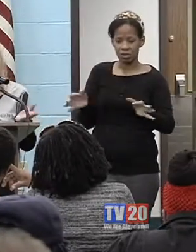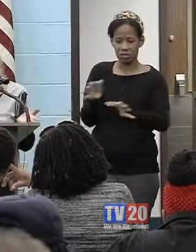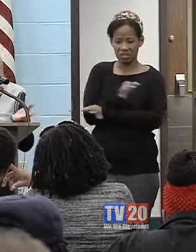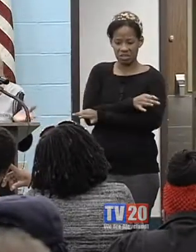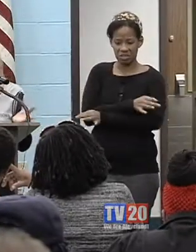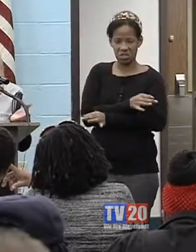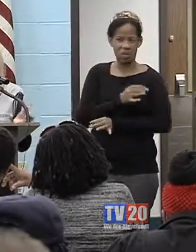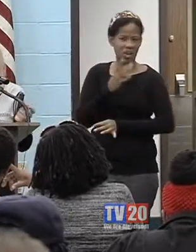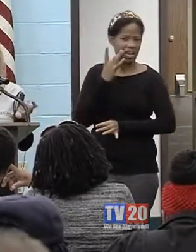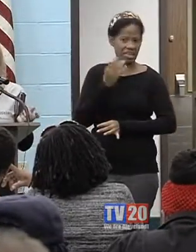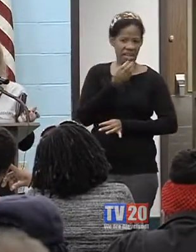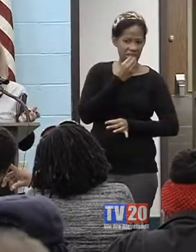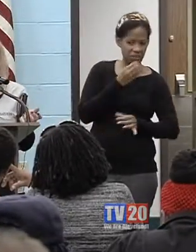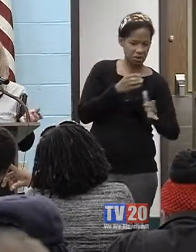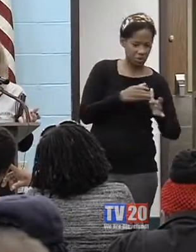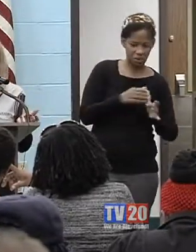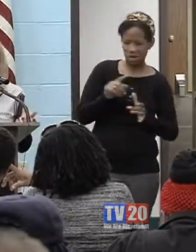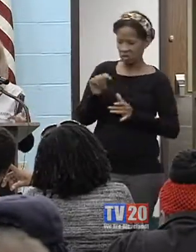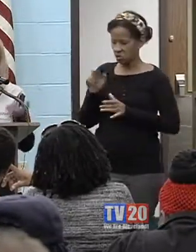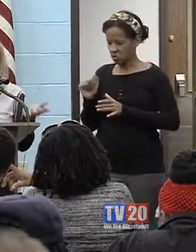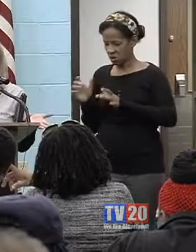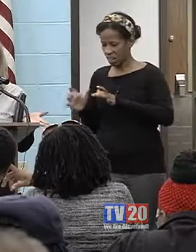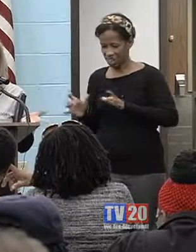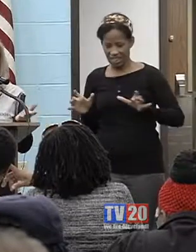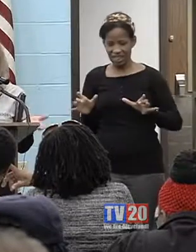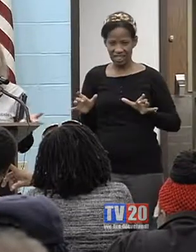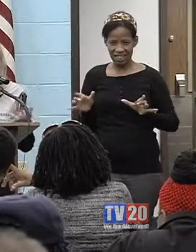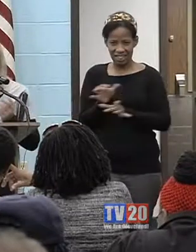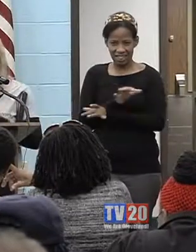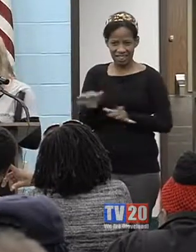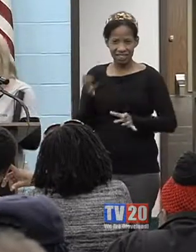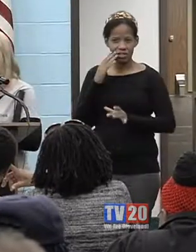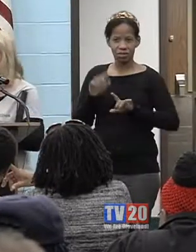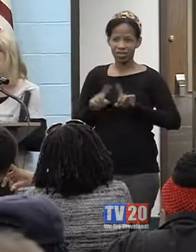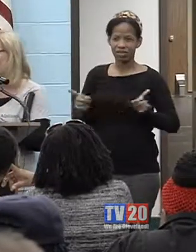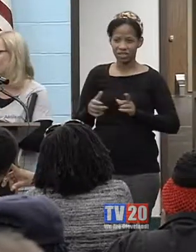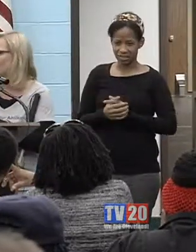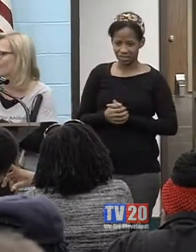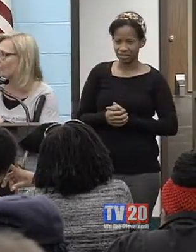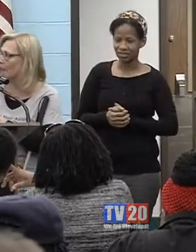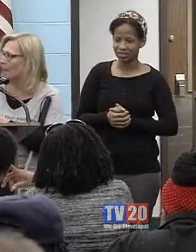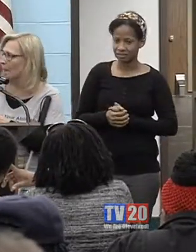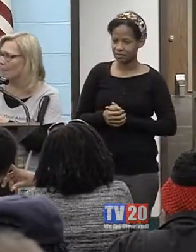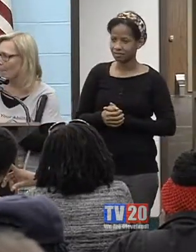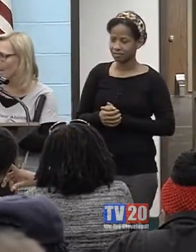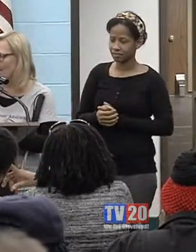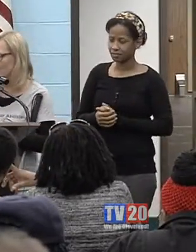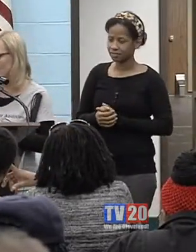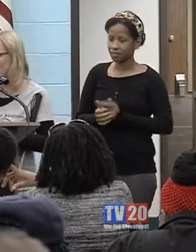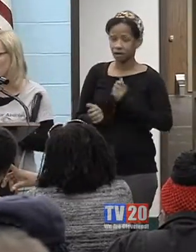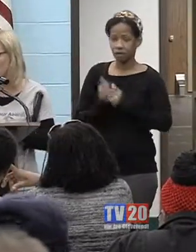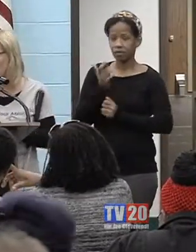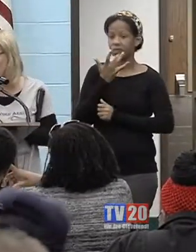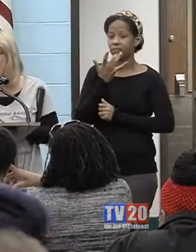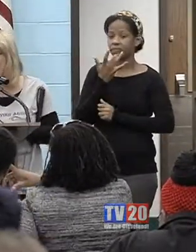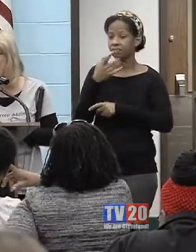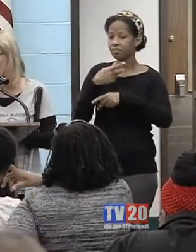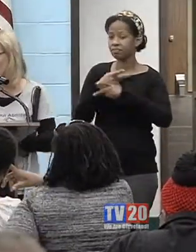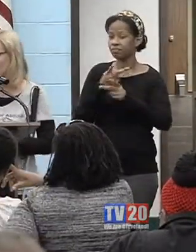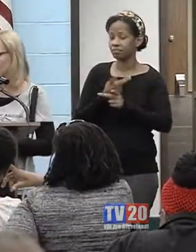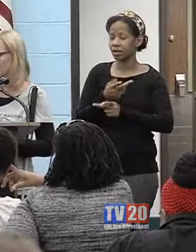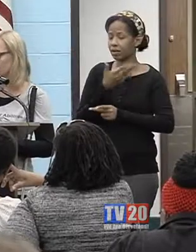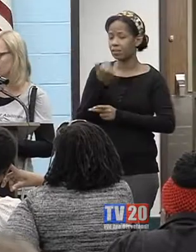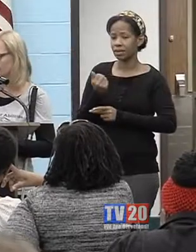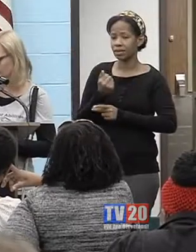me. So you use an audio labeler so you can tell the difference. So are one of our most favorite products that